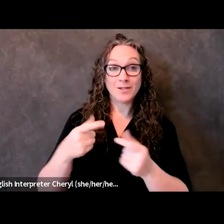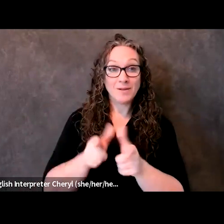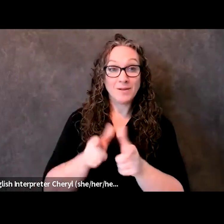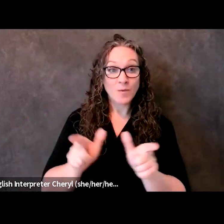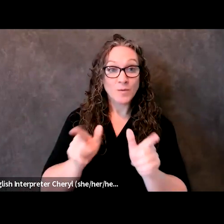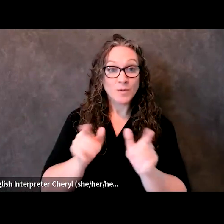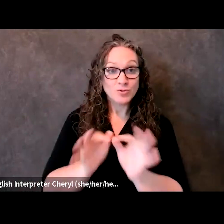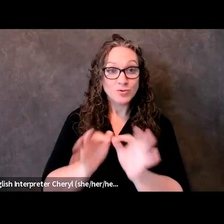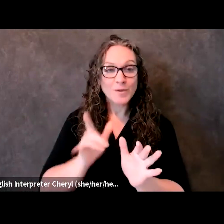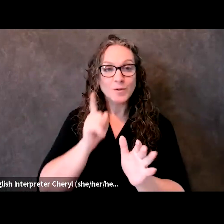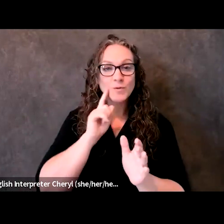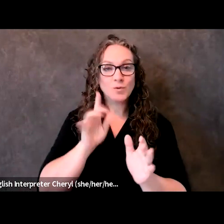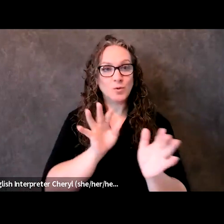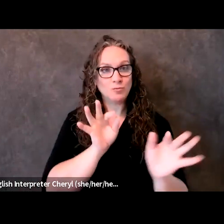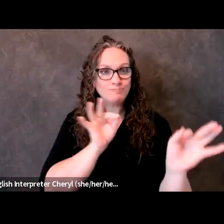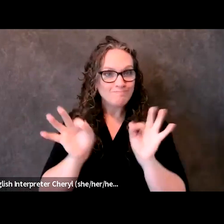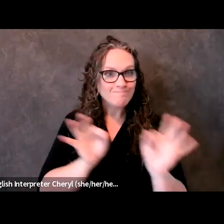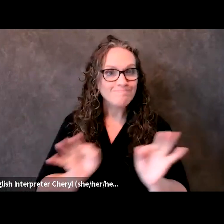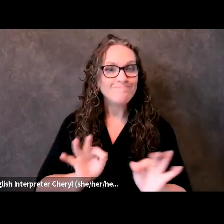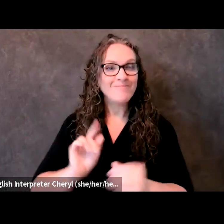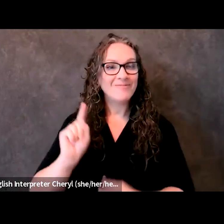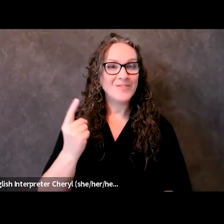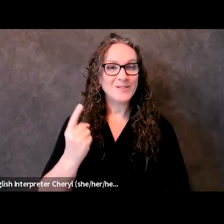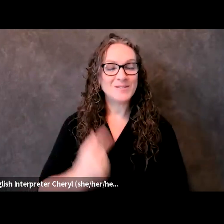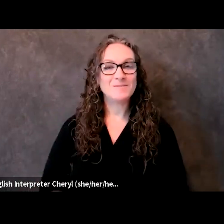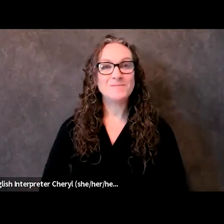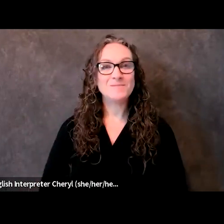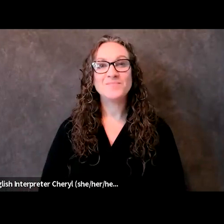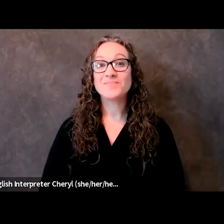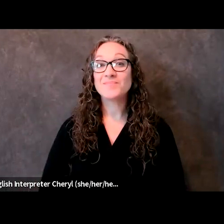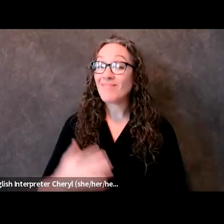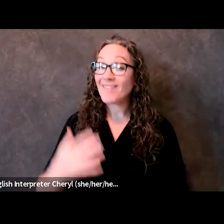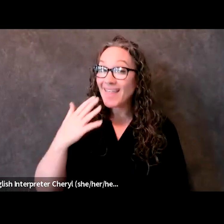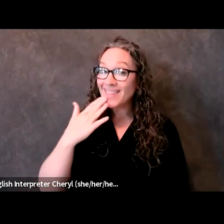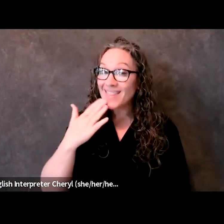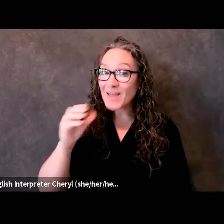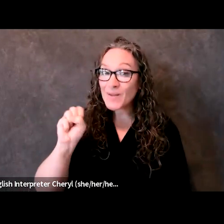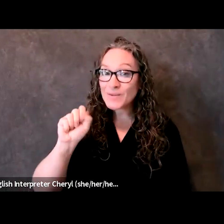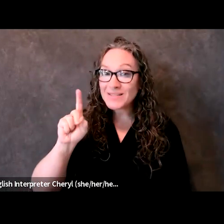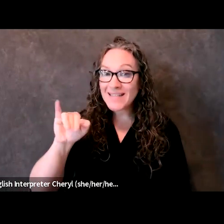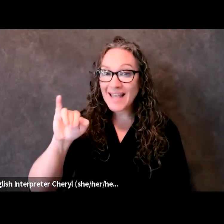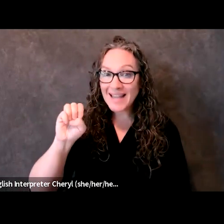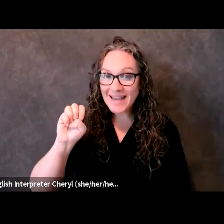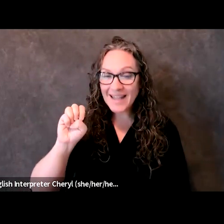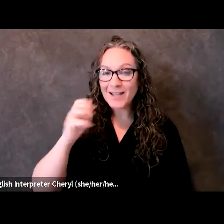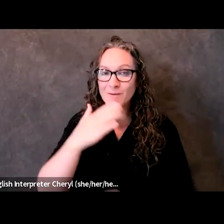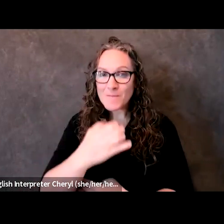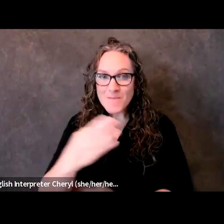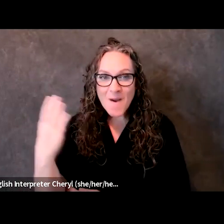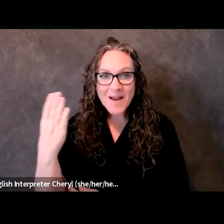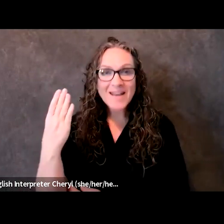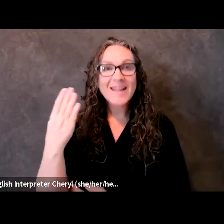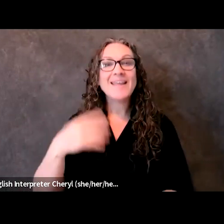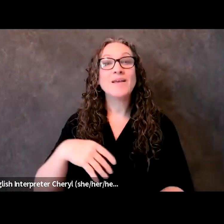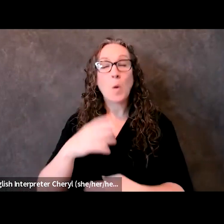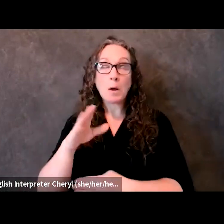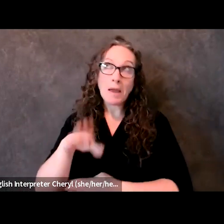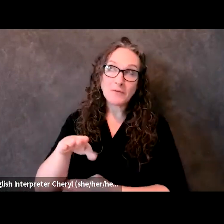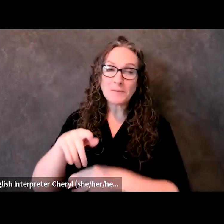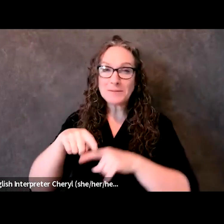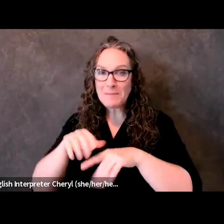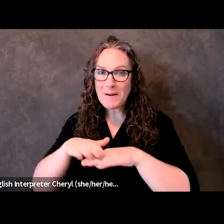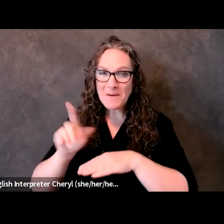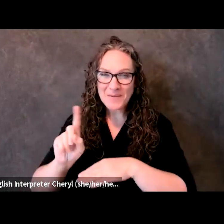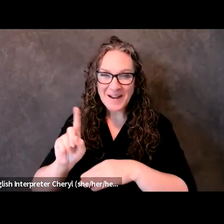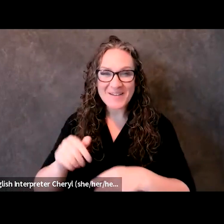meetings practices. Thank you, Sadie. Good morning, good afternoon, everybody, but depending on where you are. My name is